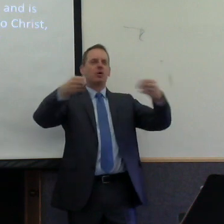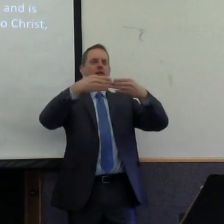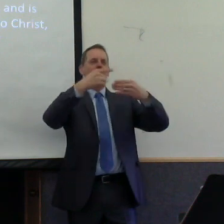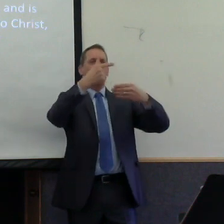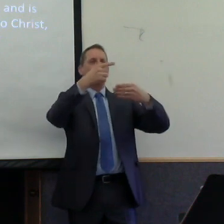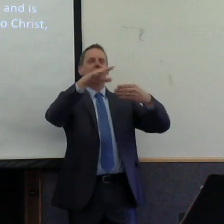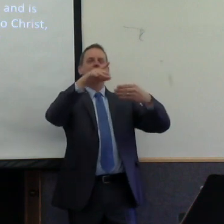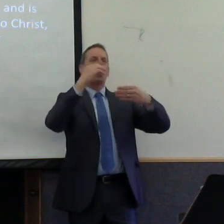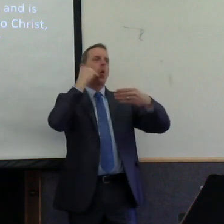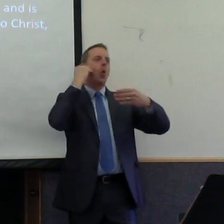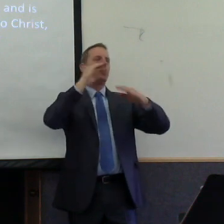Same idea as